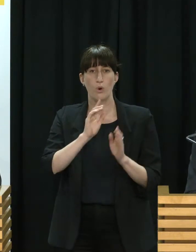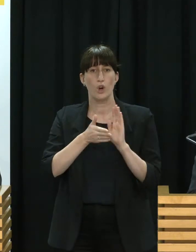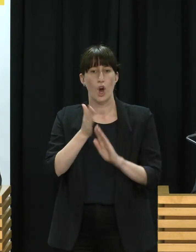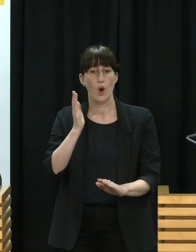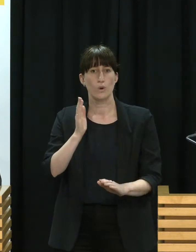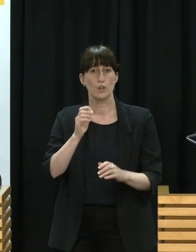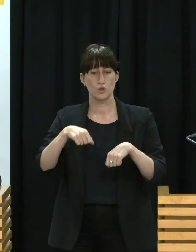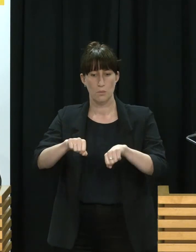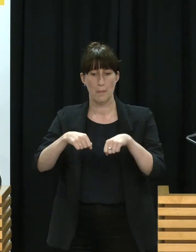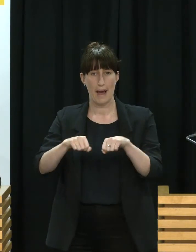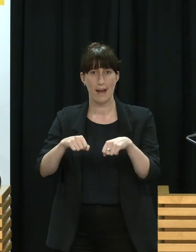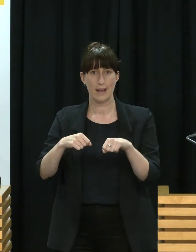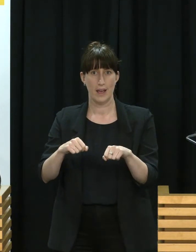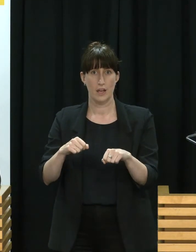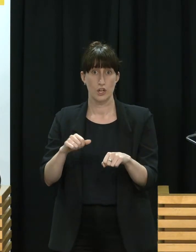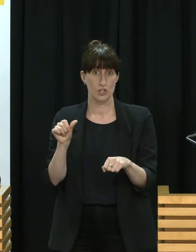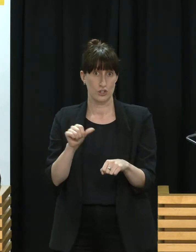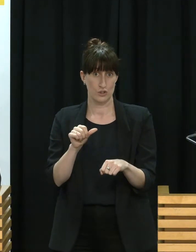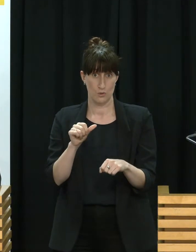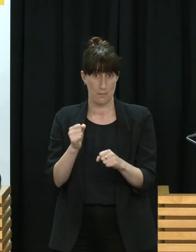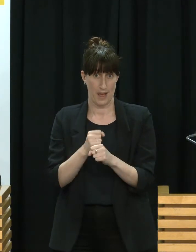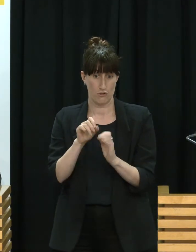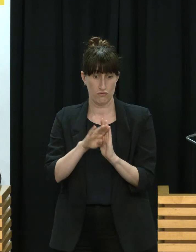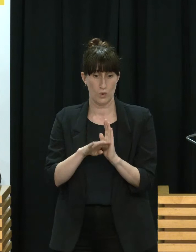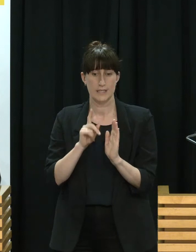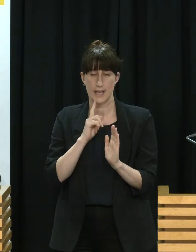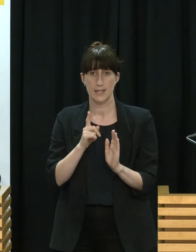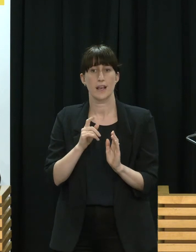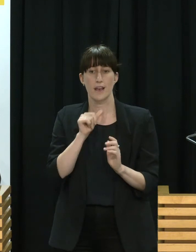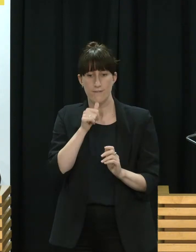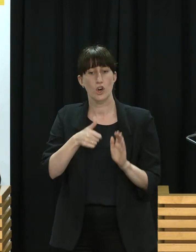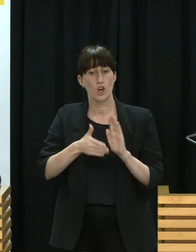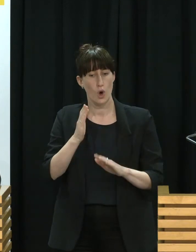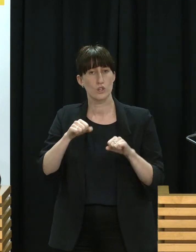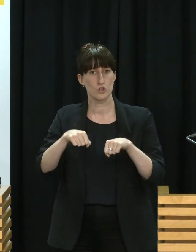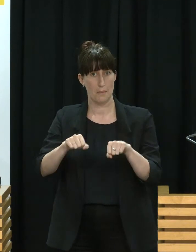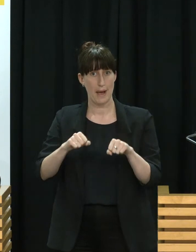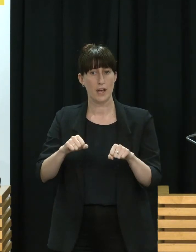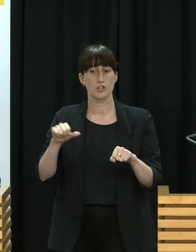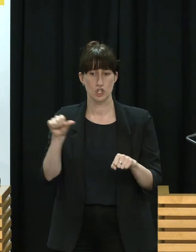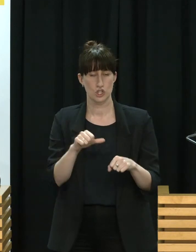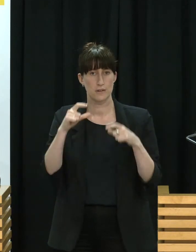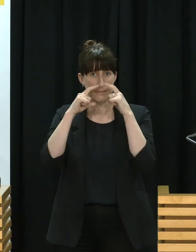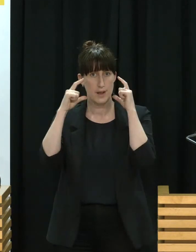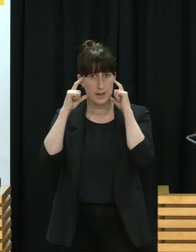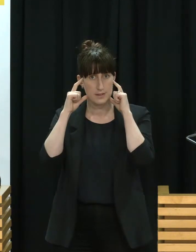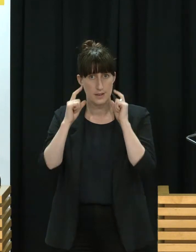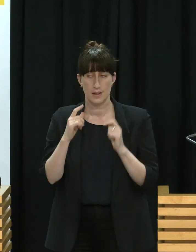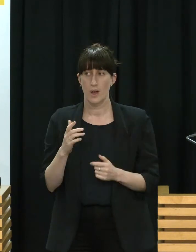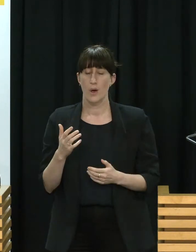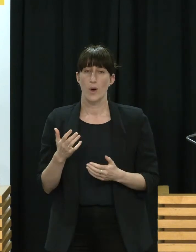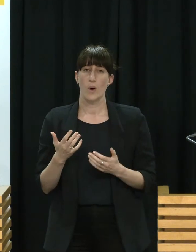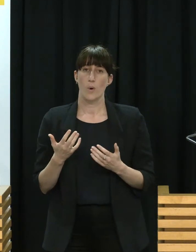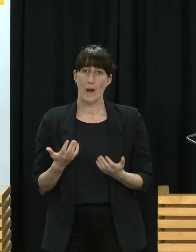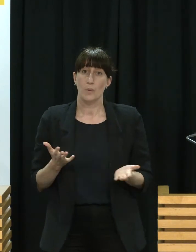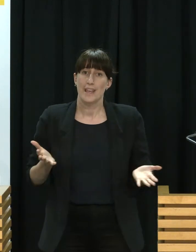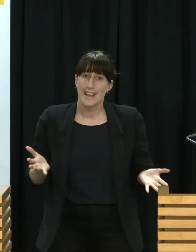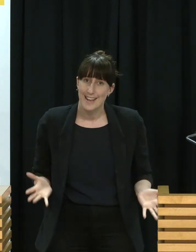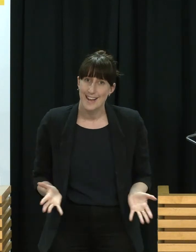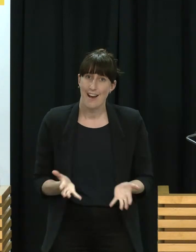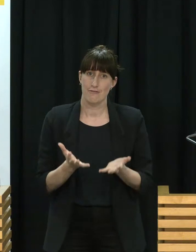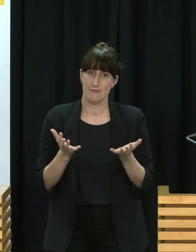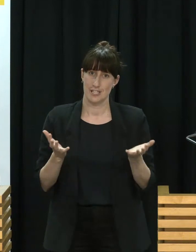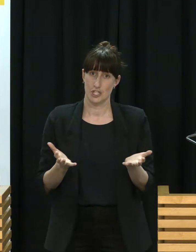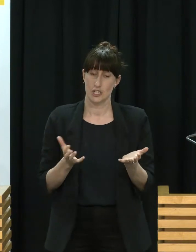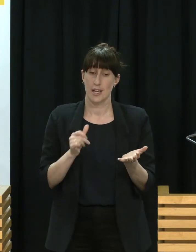when in the supermarket. Yeah, we're certainly encouraging people at this point to be wearing masks where they can't distance from other people. Mask use is one of